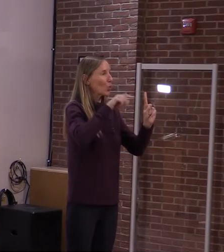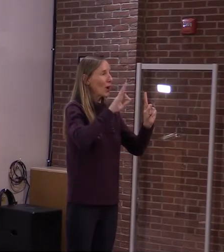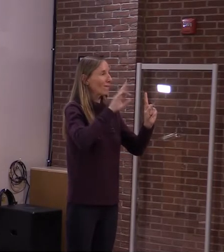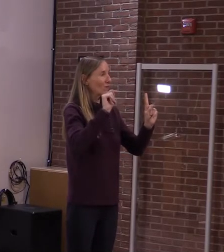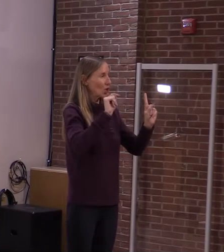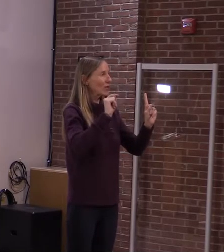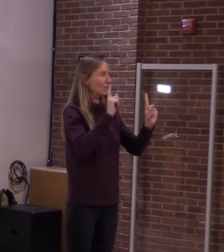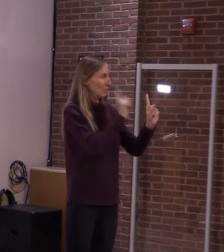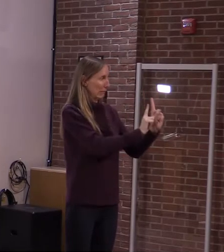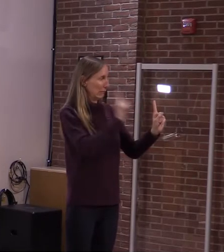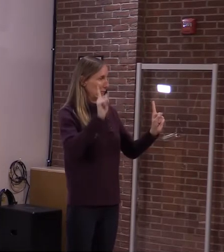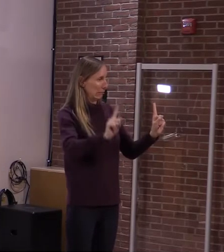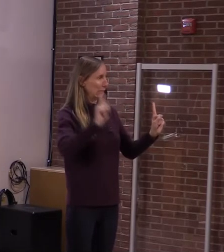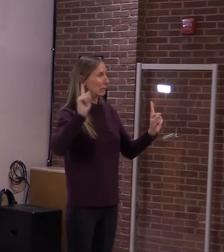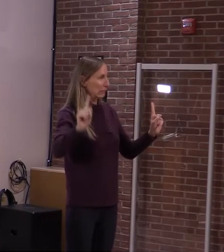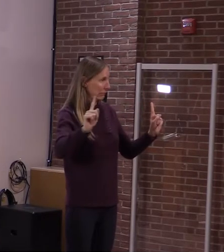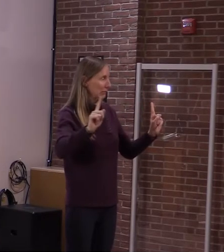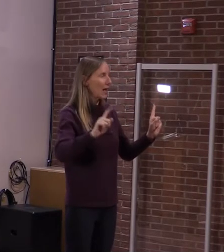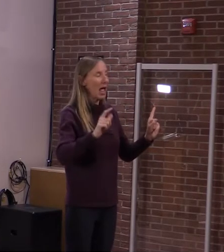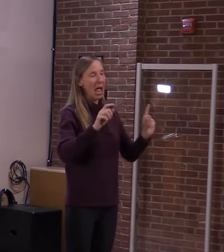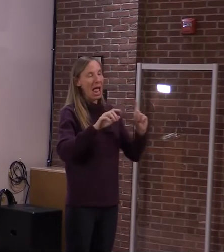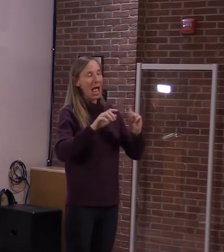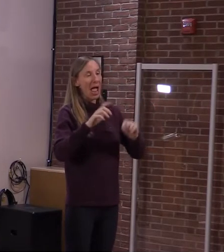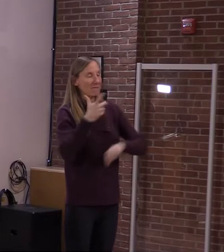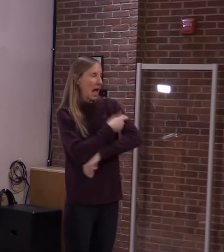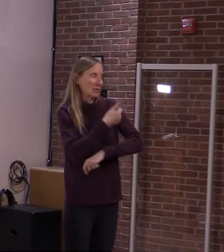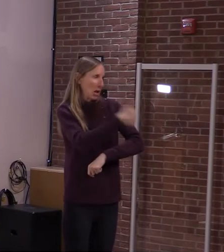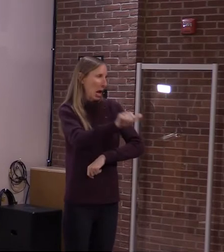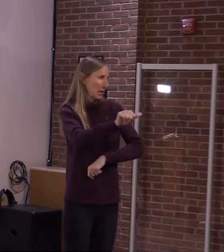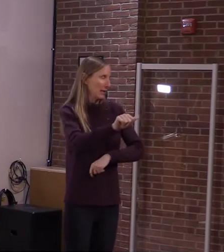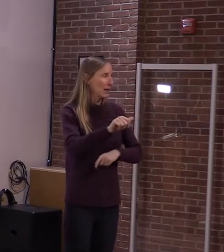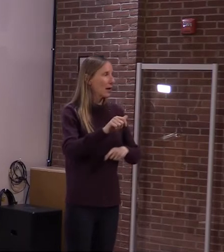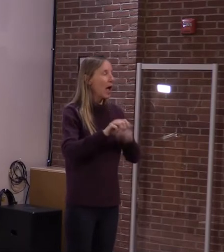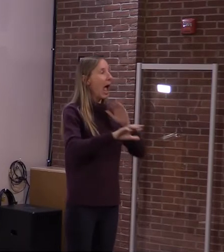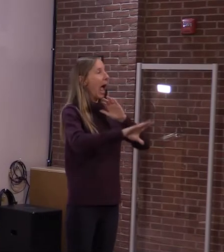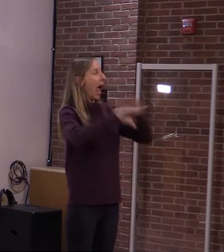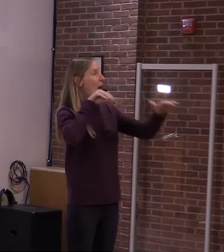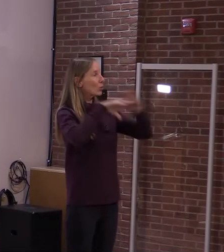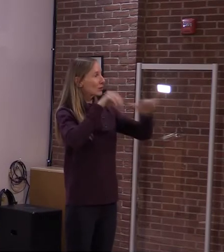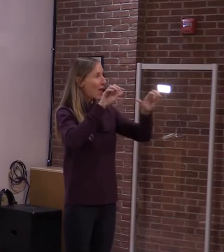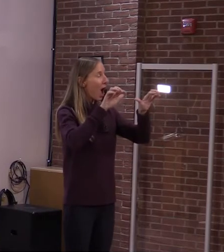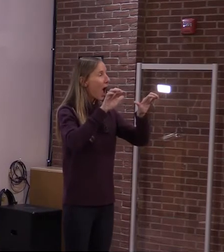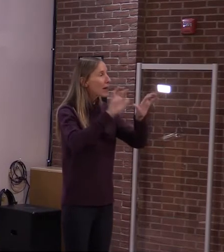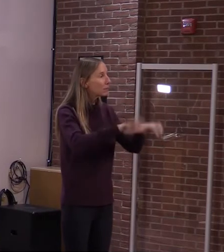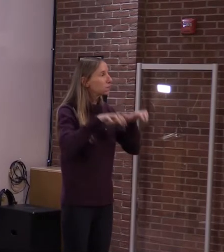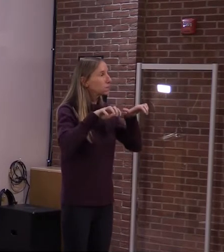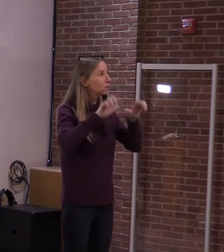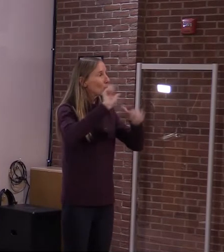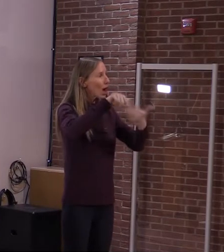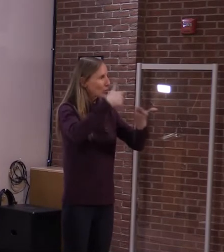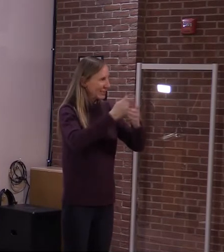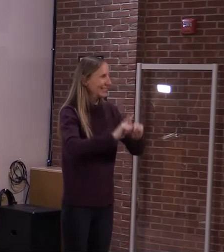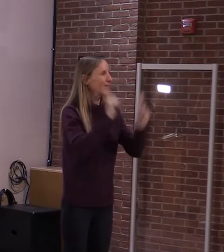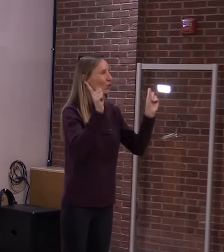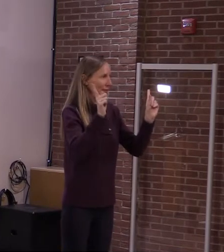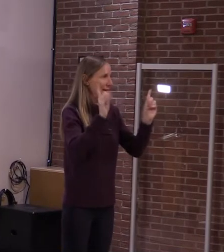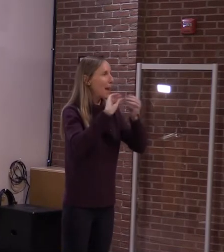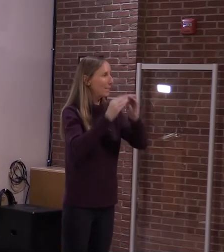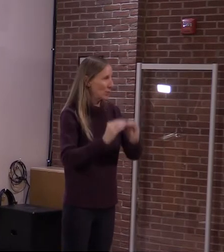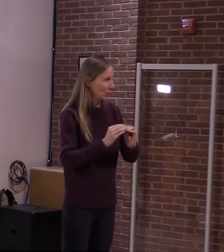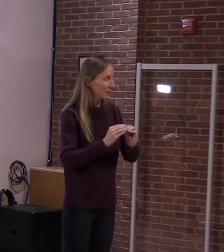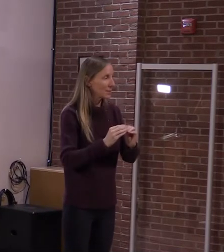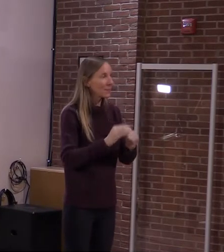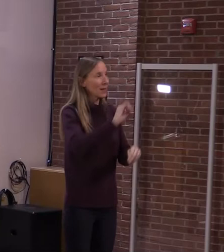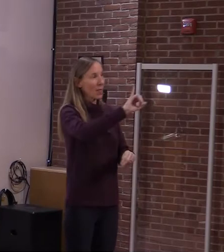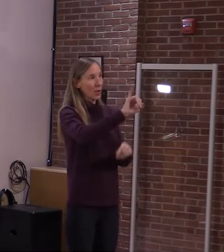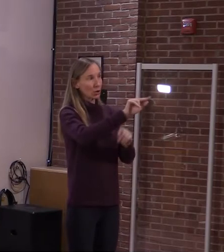number of vaccinated, and then outdoor they certainly have greater flexibility. So, and then come June, certainly when most graduations happen